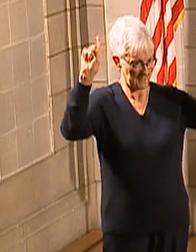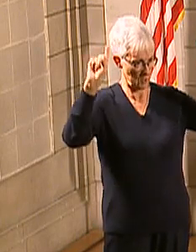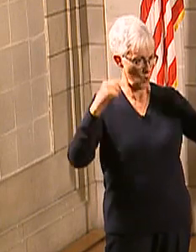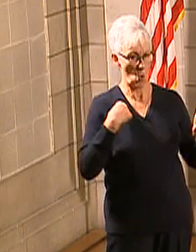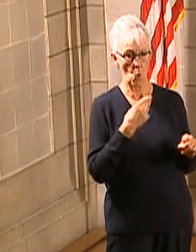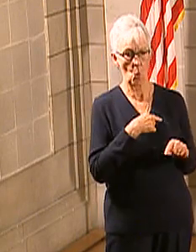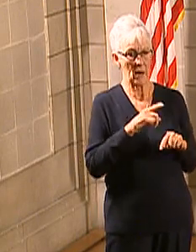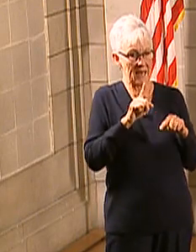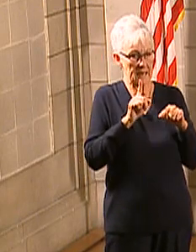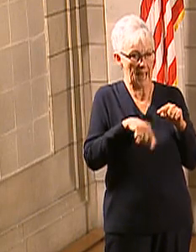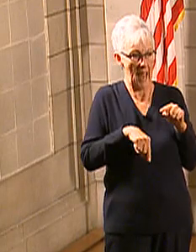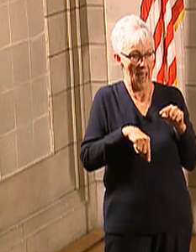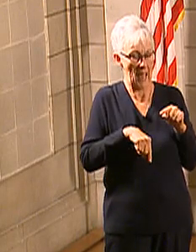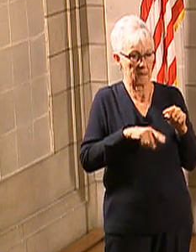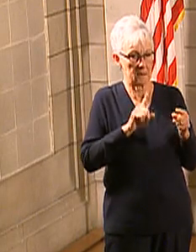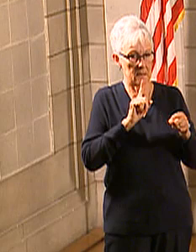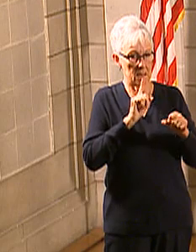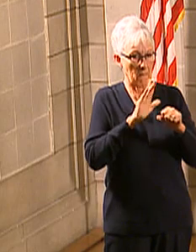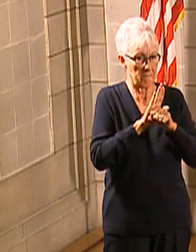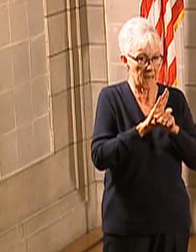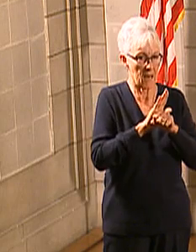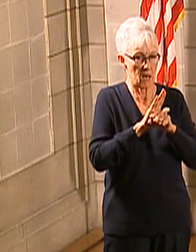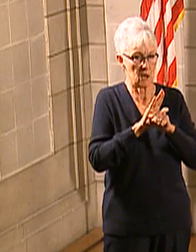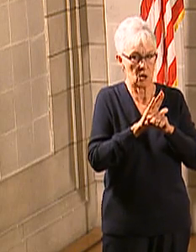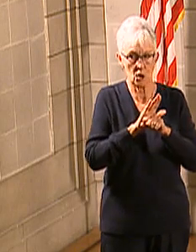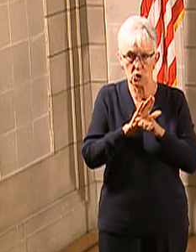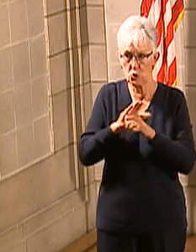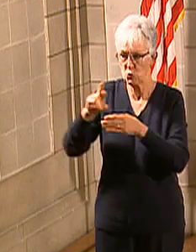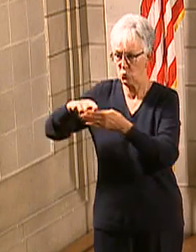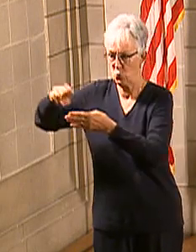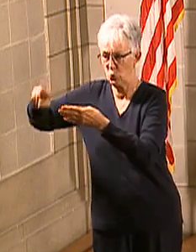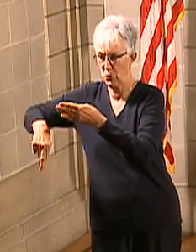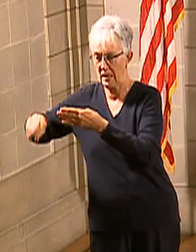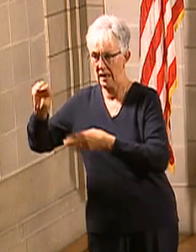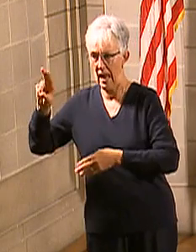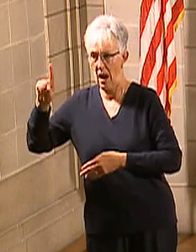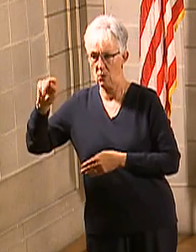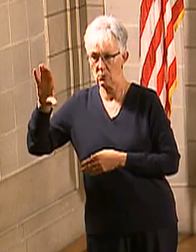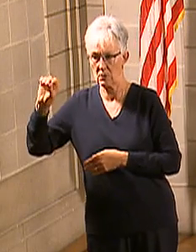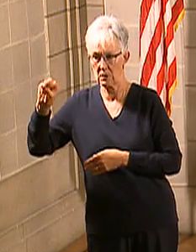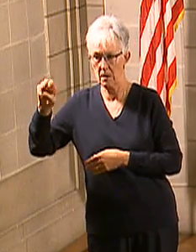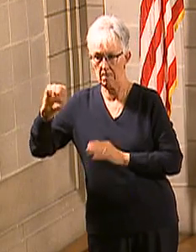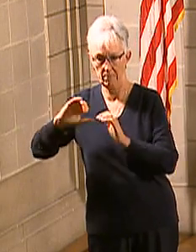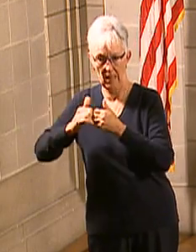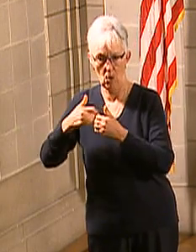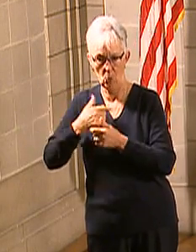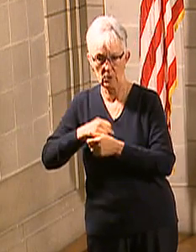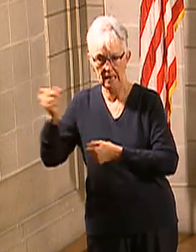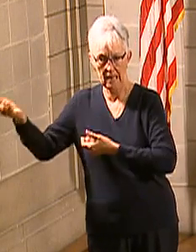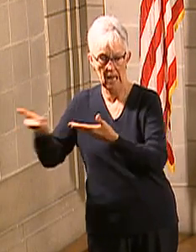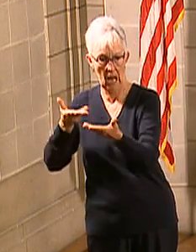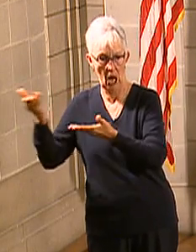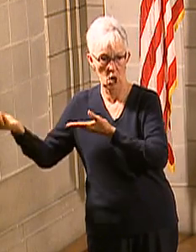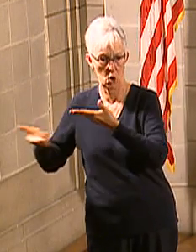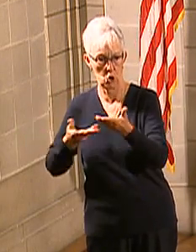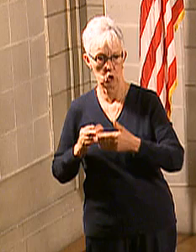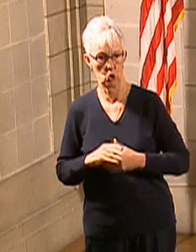outcomes. That's Marxism, that's communism. That's a great example, and that is all through their document that they proposed.